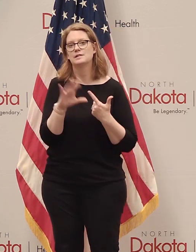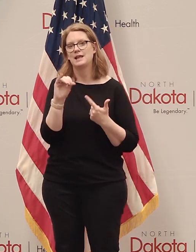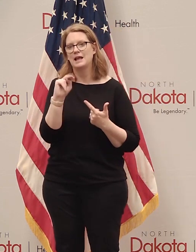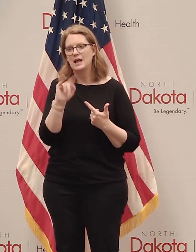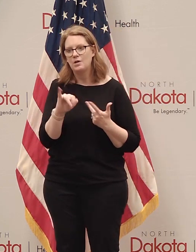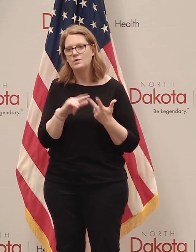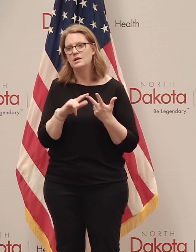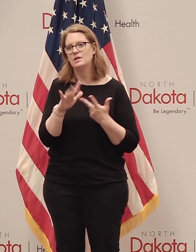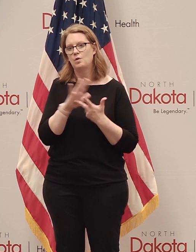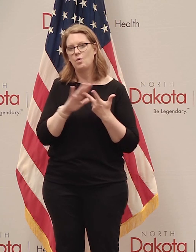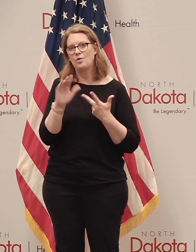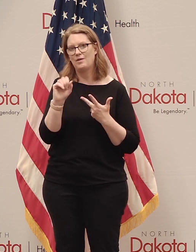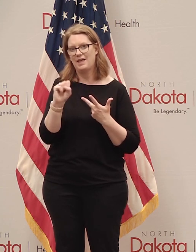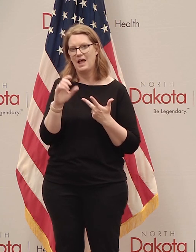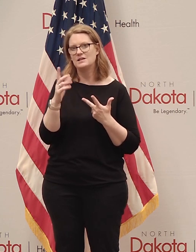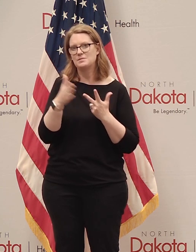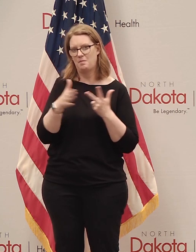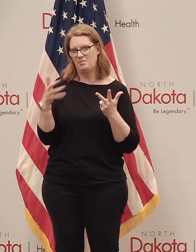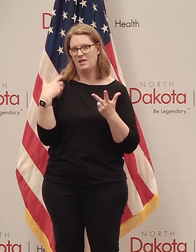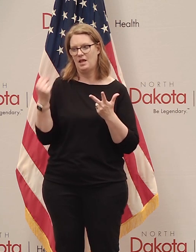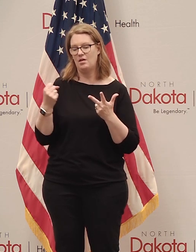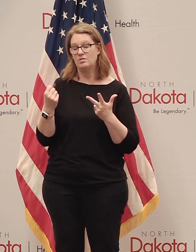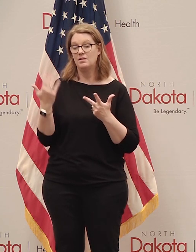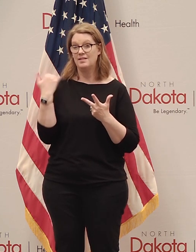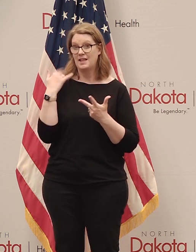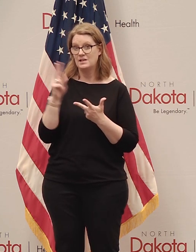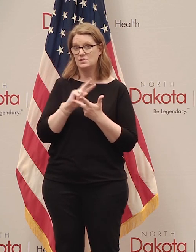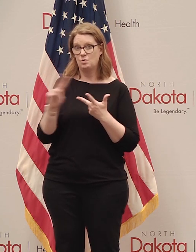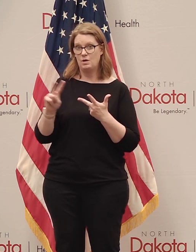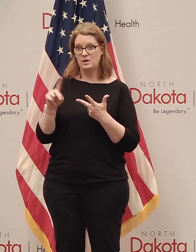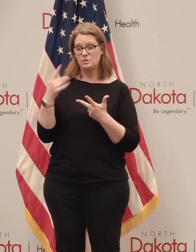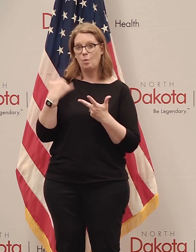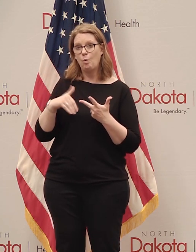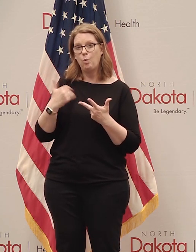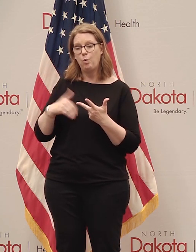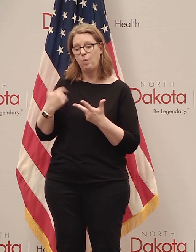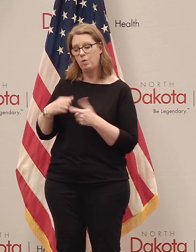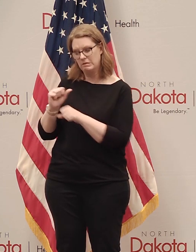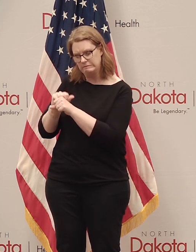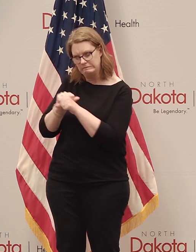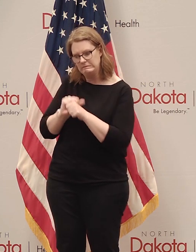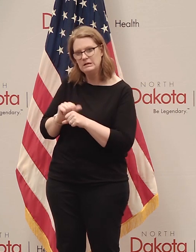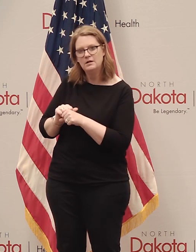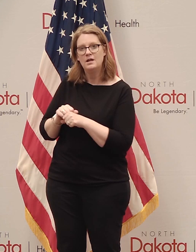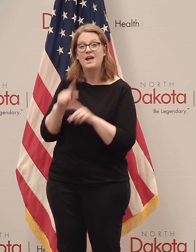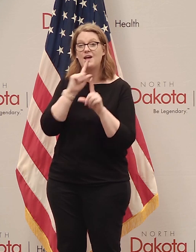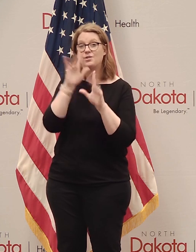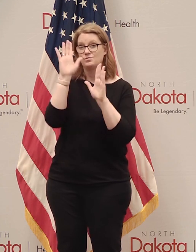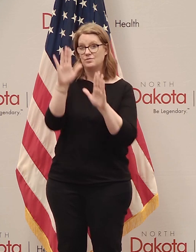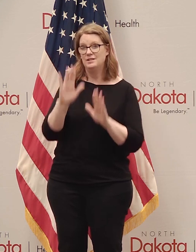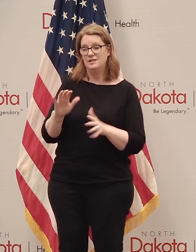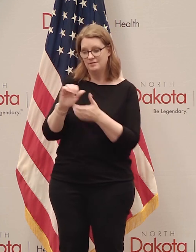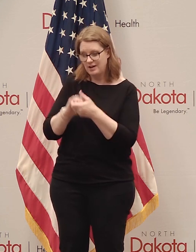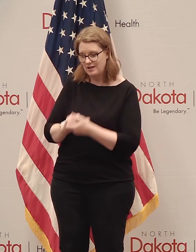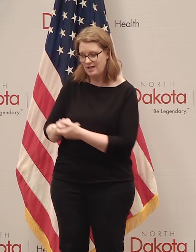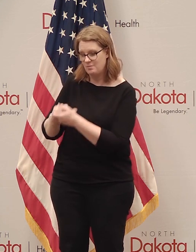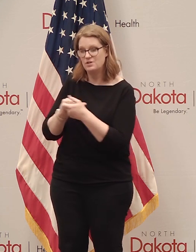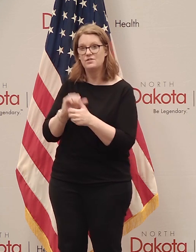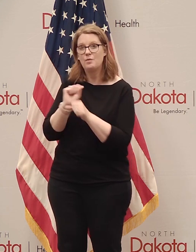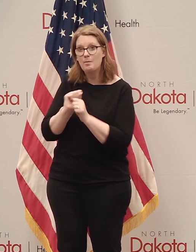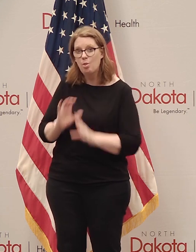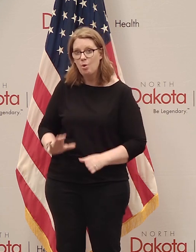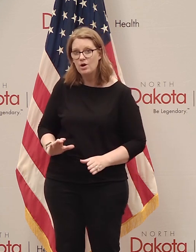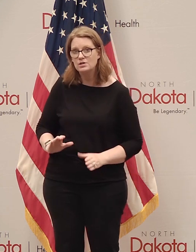local Cass Public Health. Those guys have been working very hard the last 2 weeks, and we're getting great collaboration from employers, where